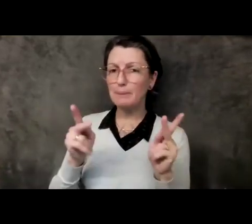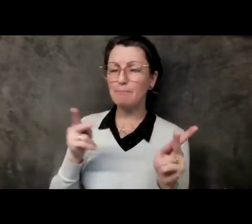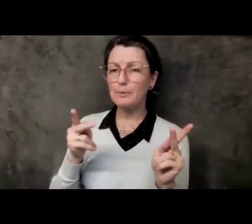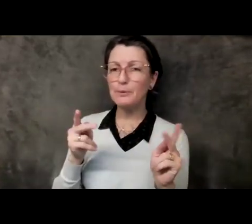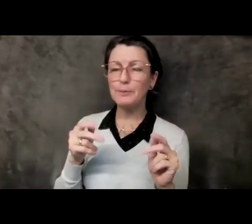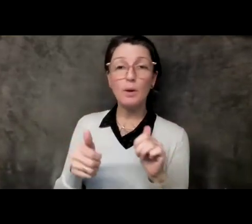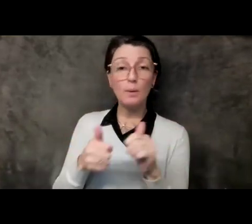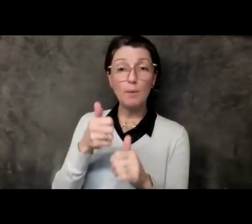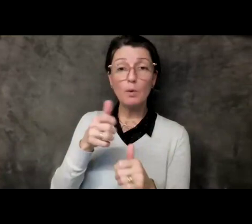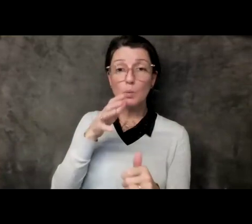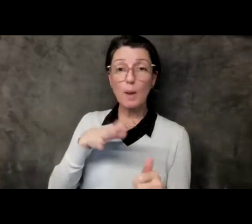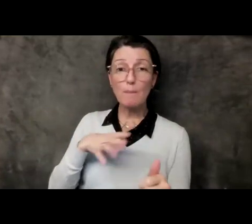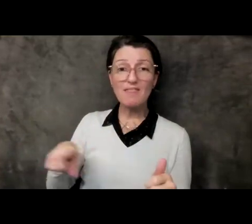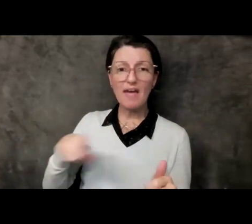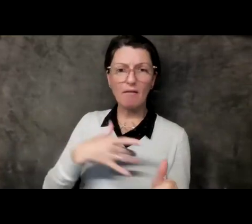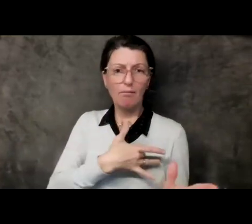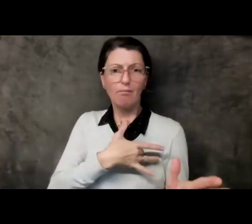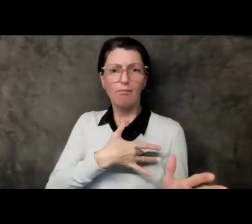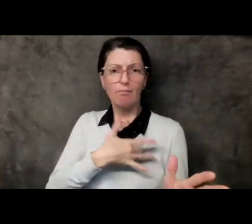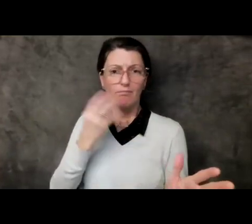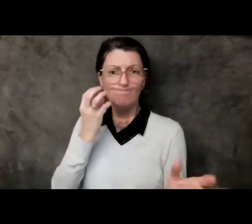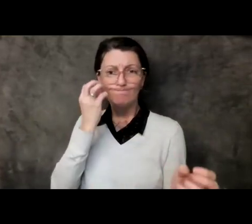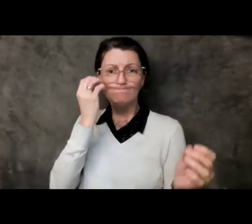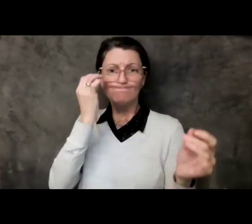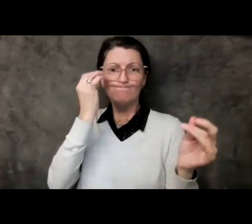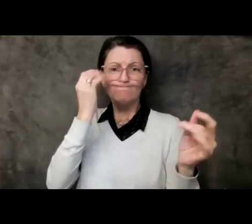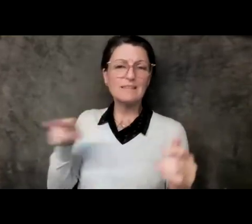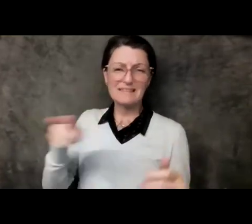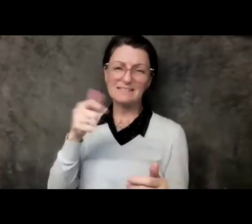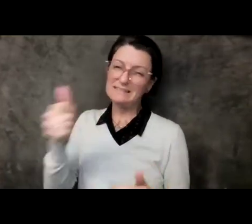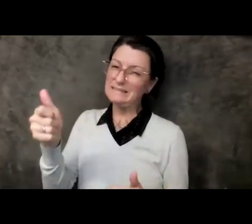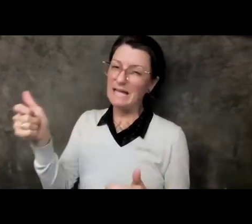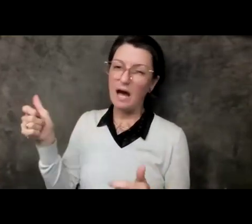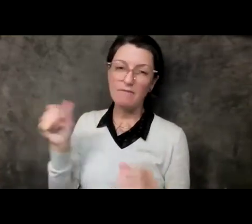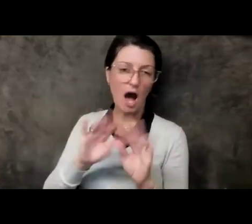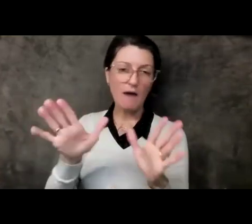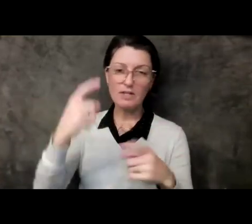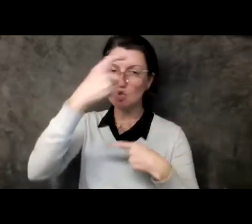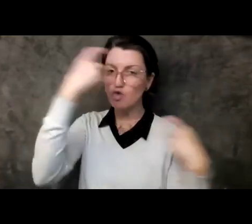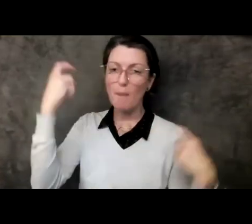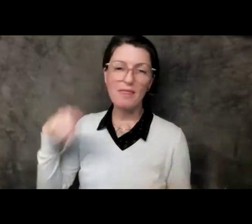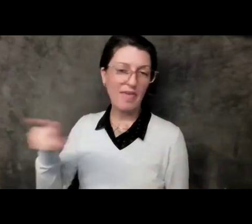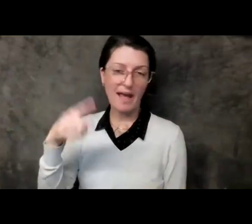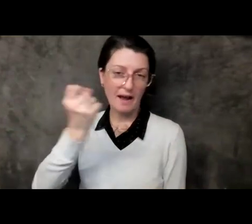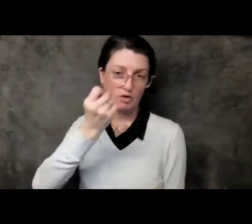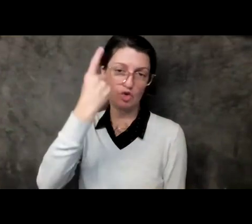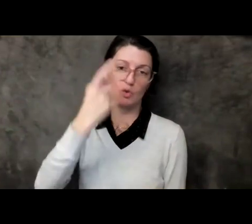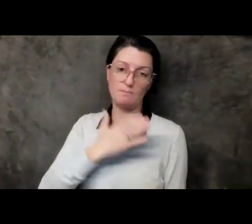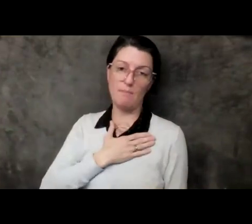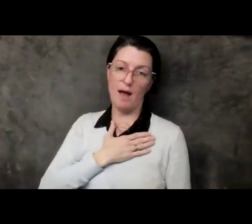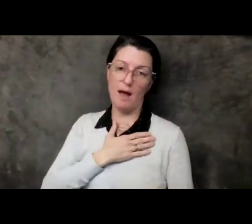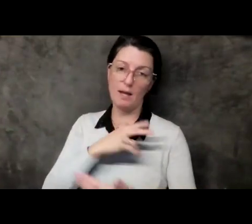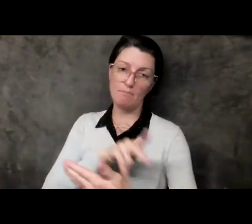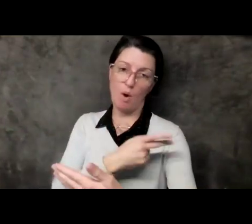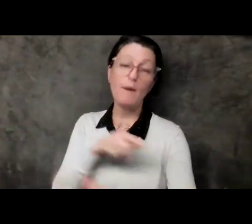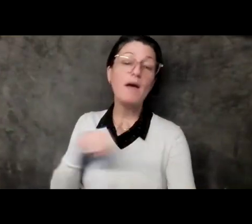women were visibly moved and had obviously had trauma themselves, and got what it was about, and thanked